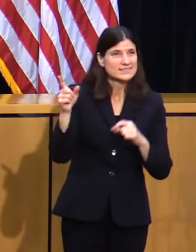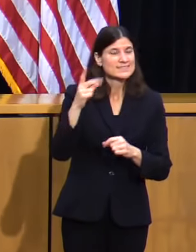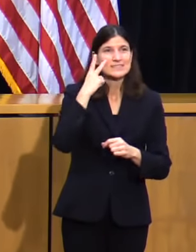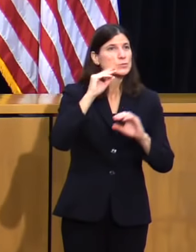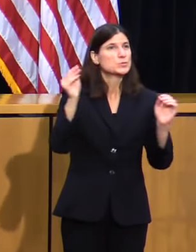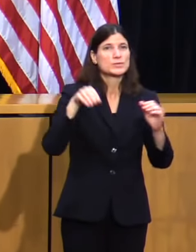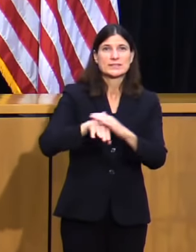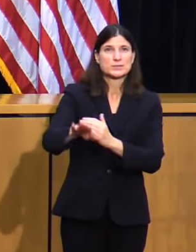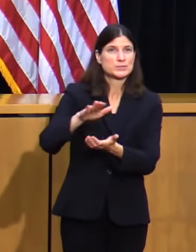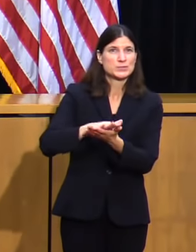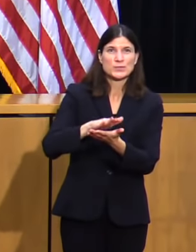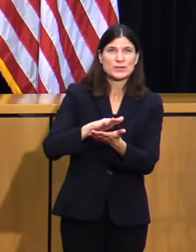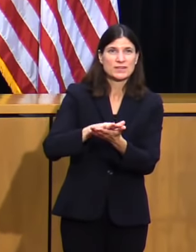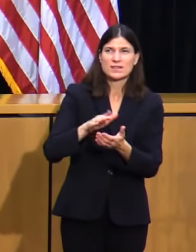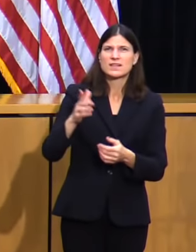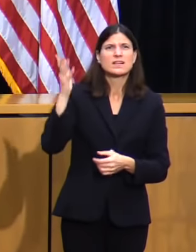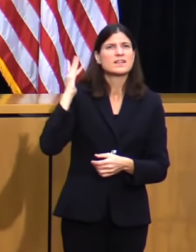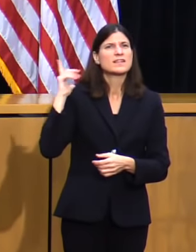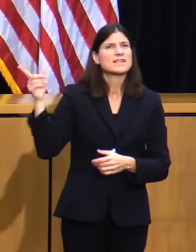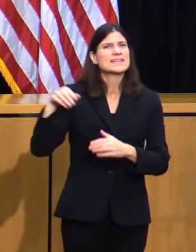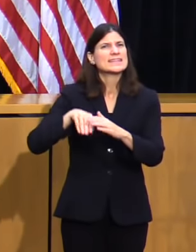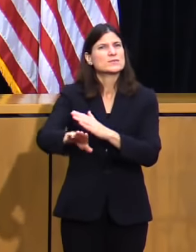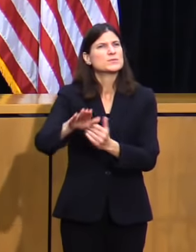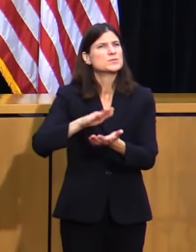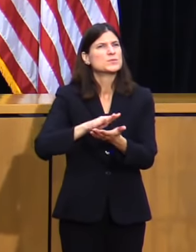thing started.